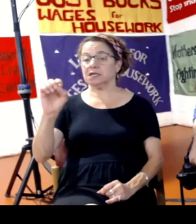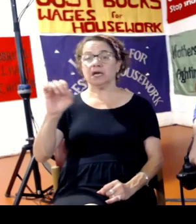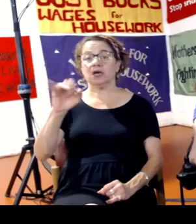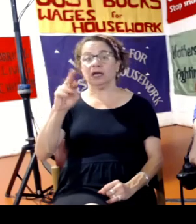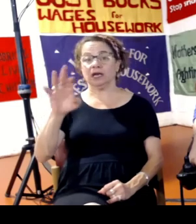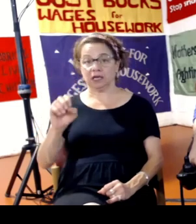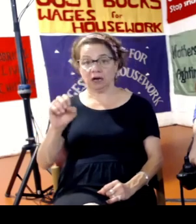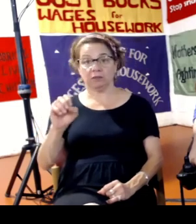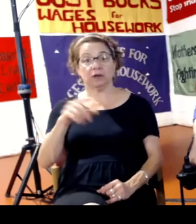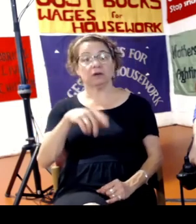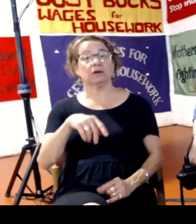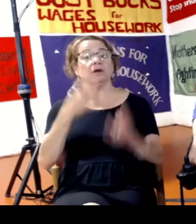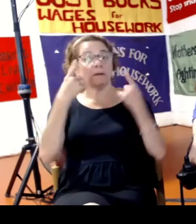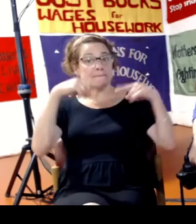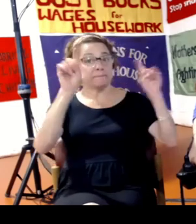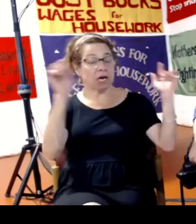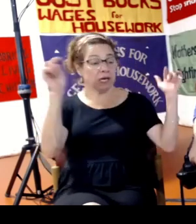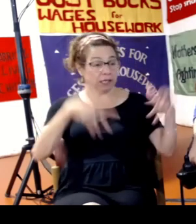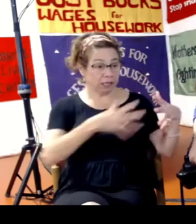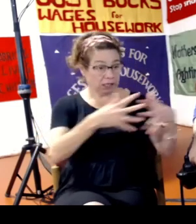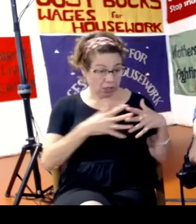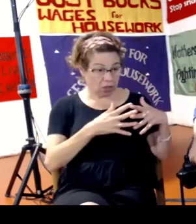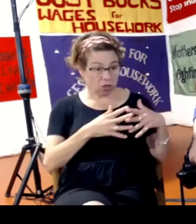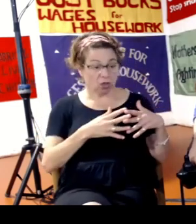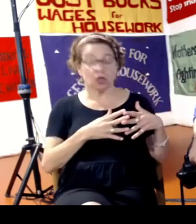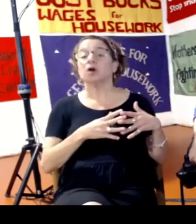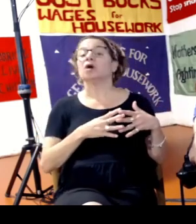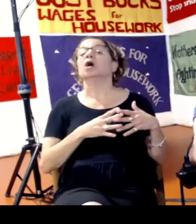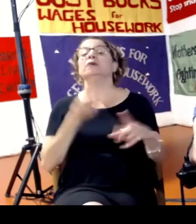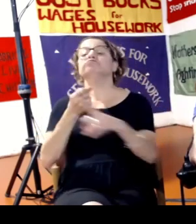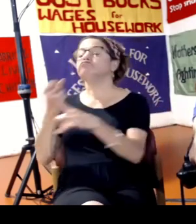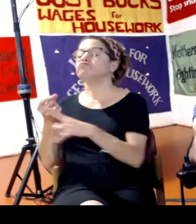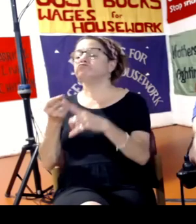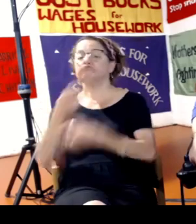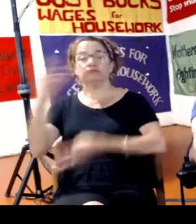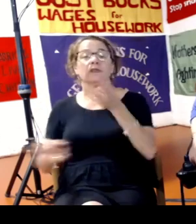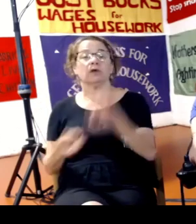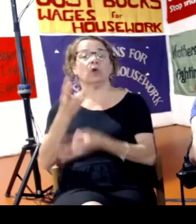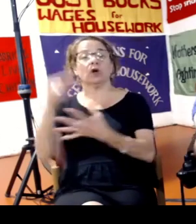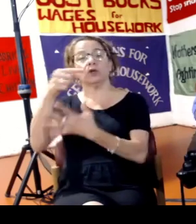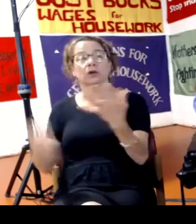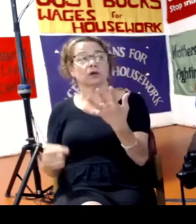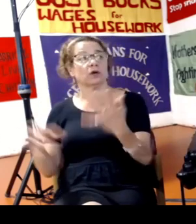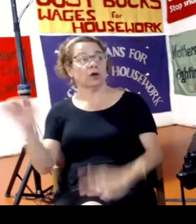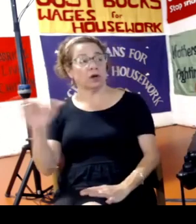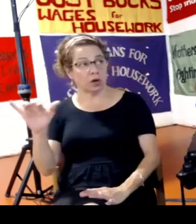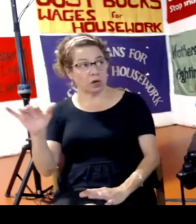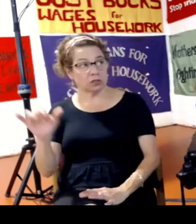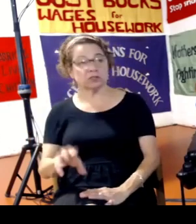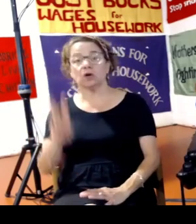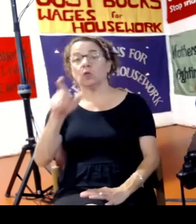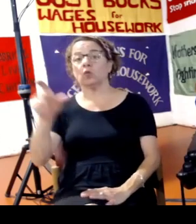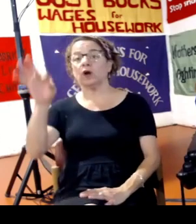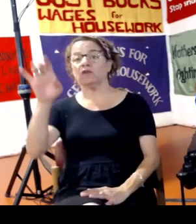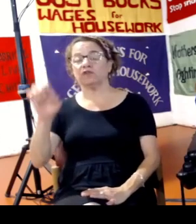not only here, but it has to make sense in the global South. Then, of course, there was the welfare rights